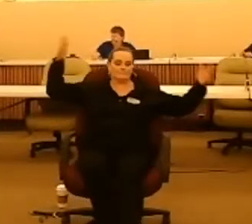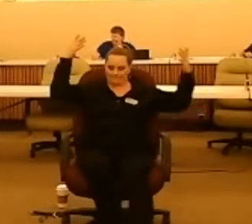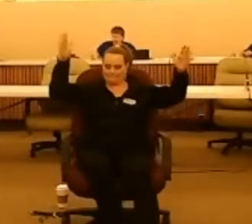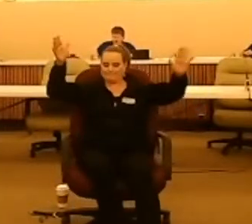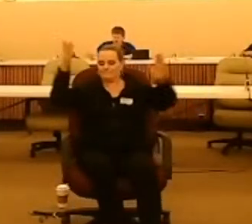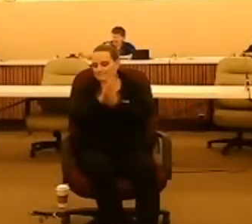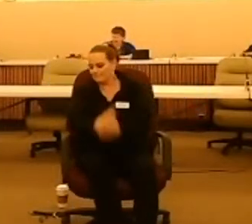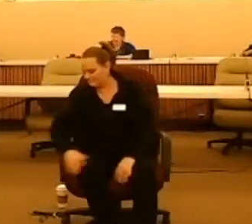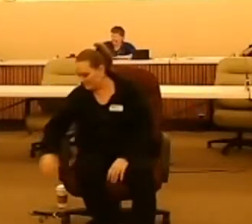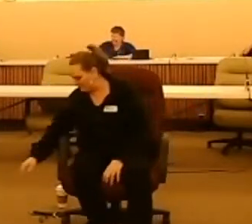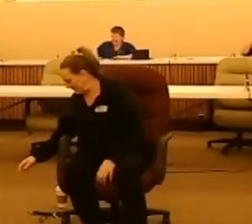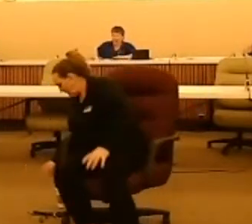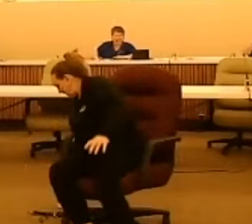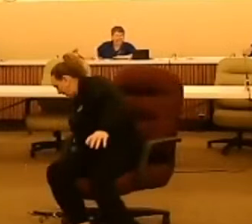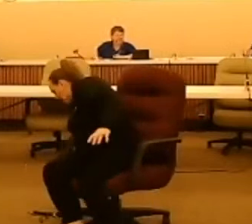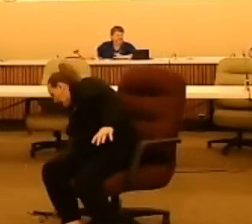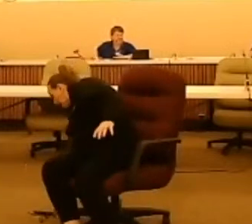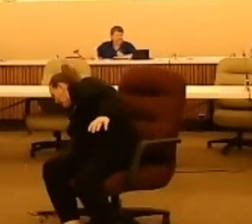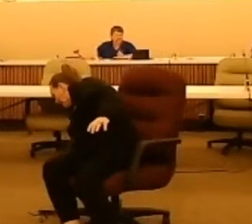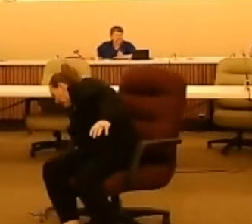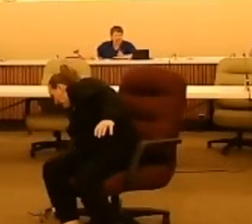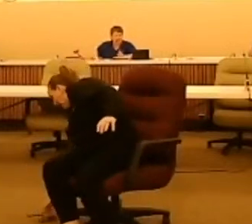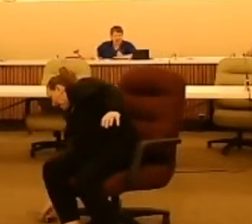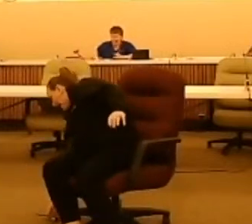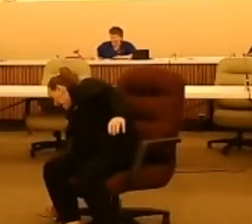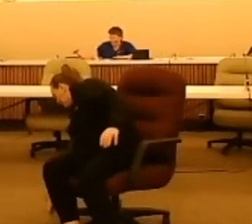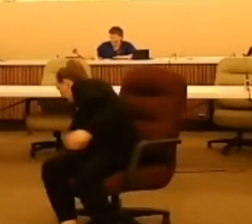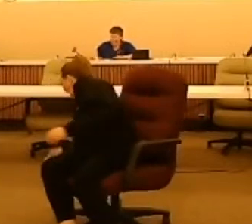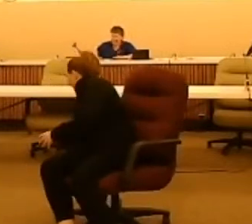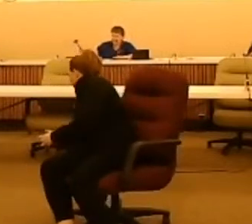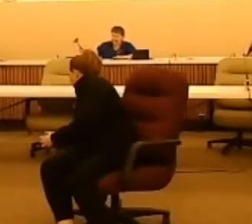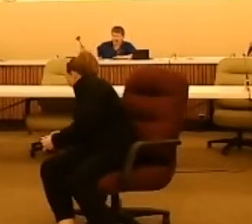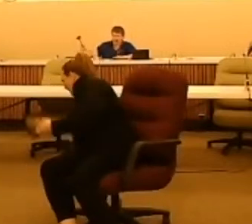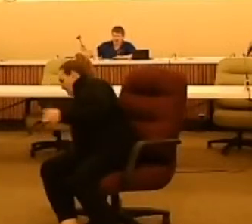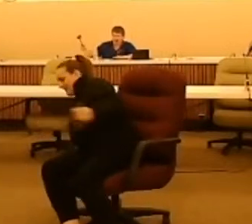Second. Everybody jumped on that. Hearing no objection.